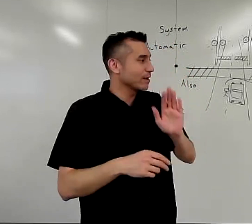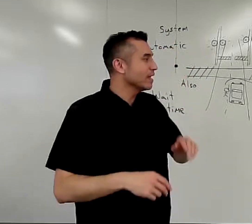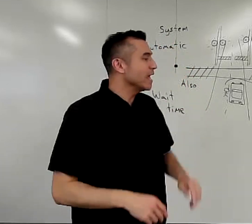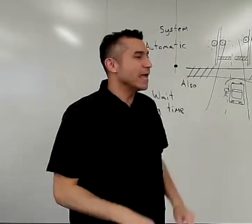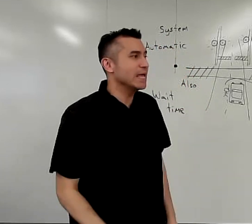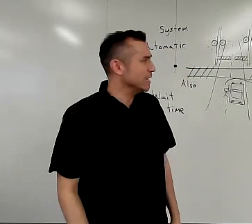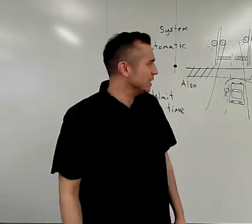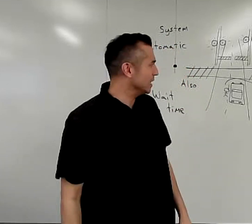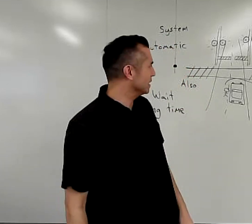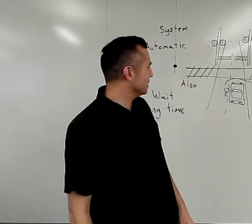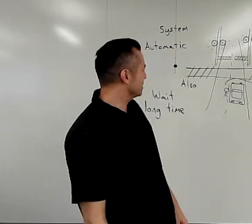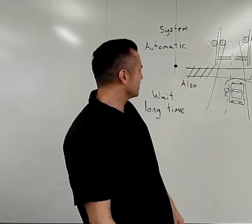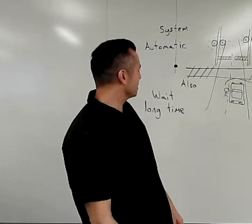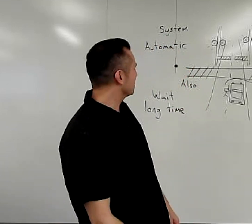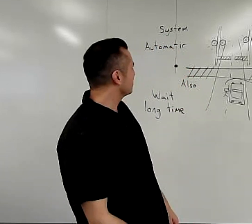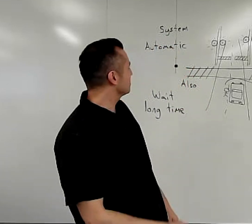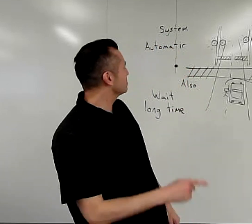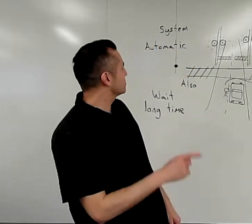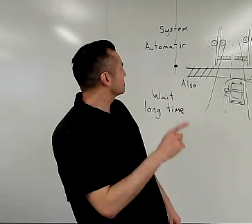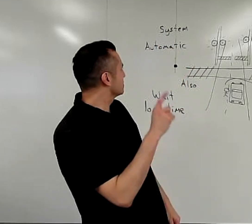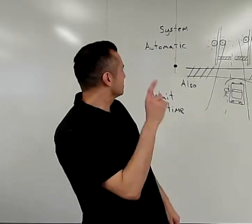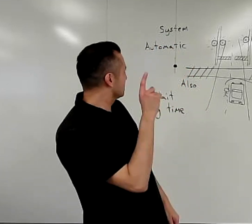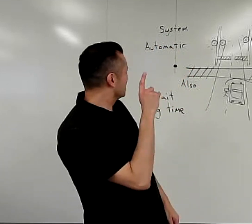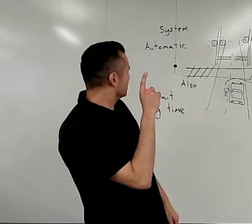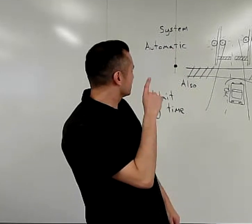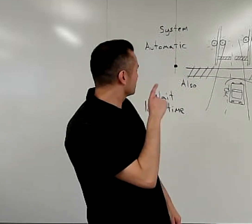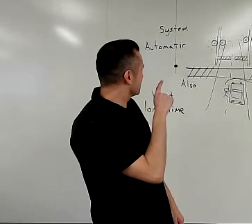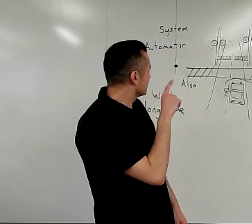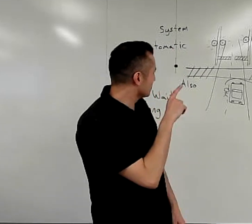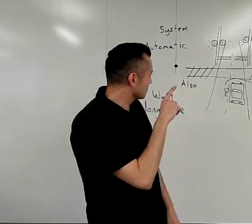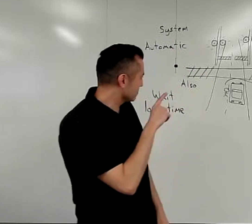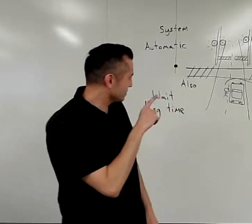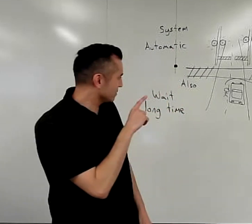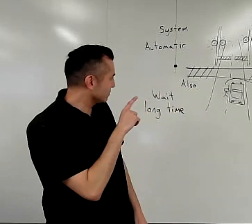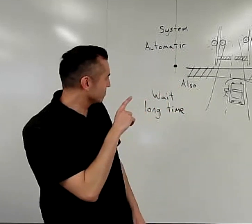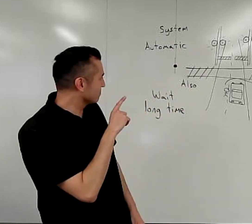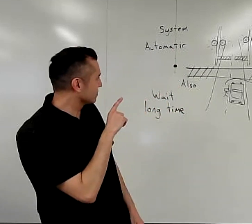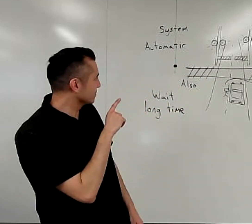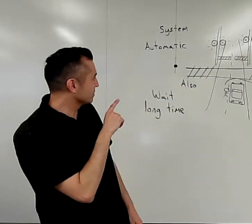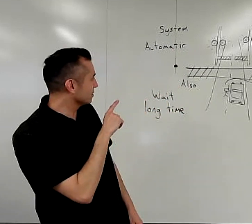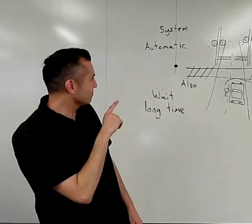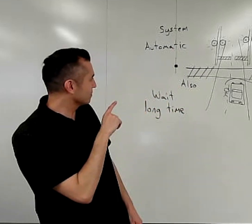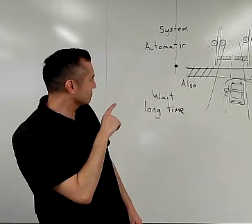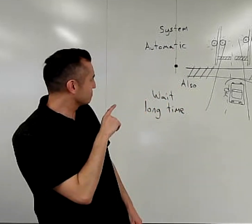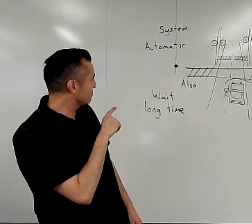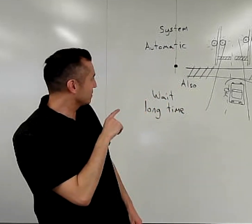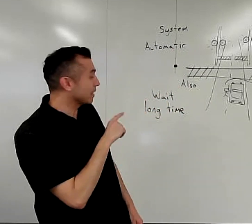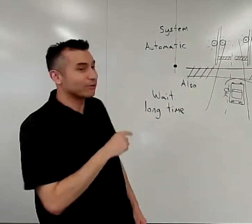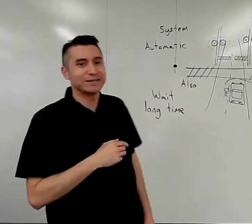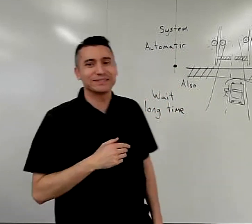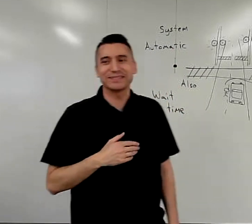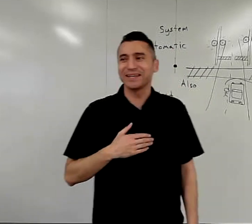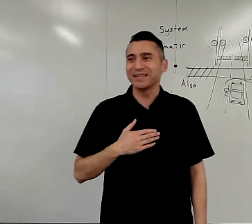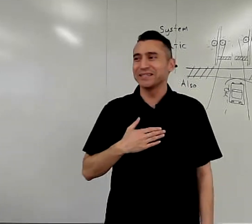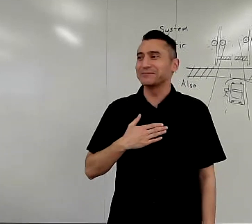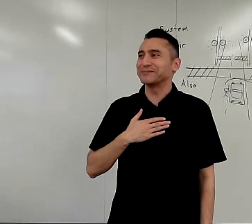there. And that was, let's see here, there's one other one that I wanted to point out. Oh, yes, this one.